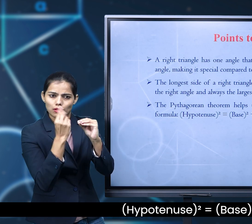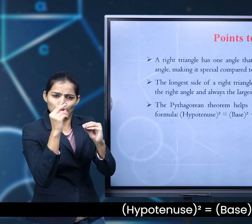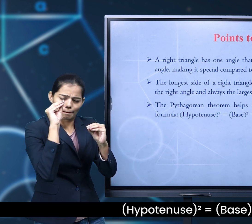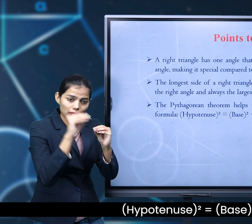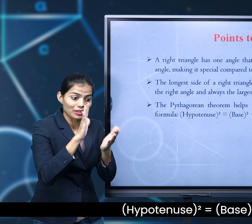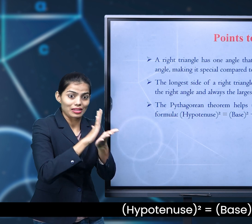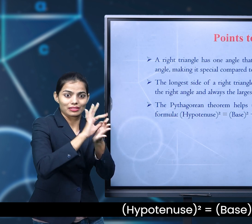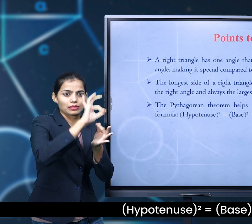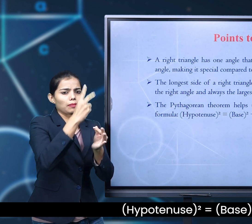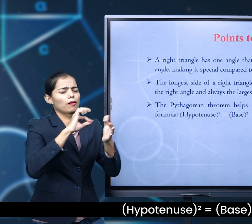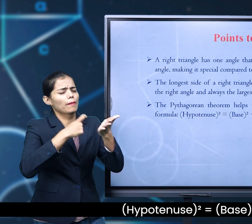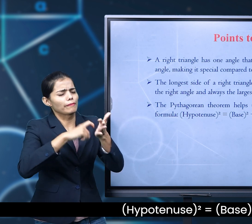square.